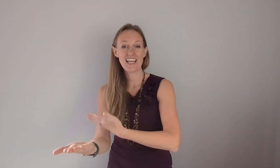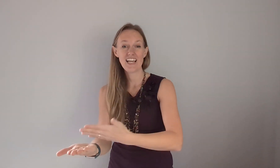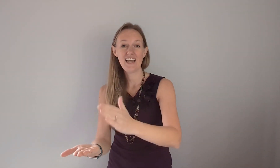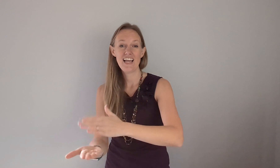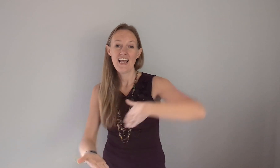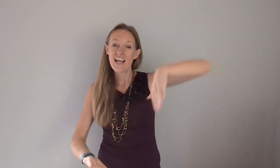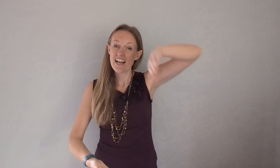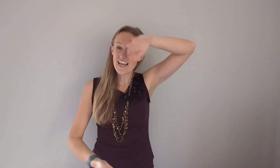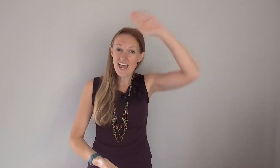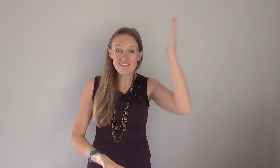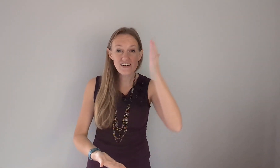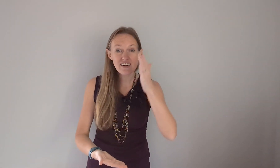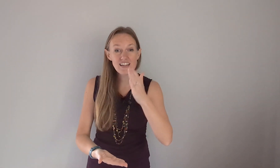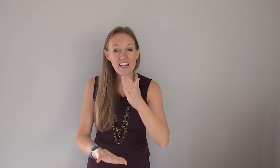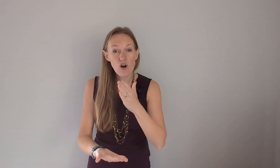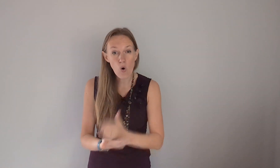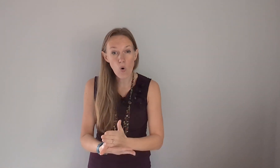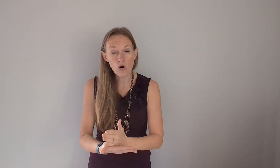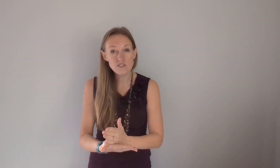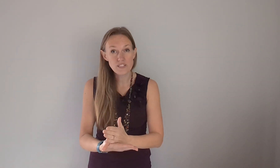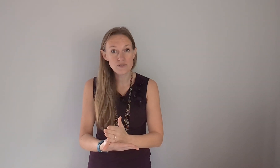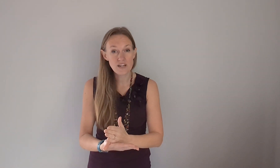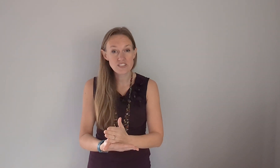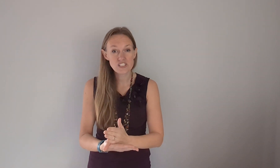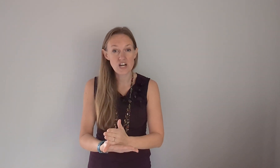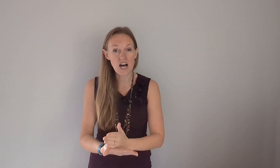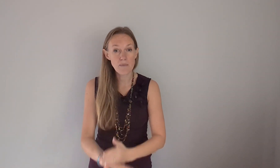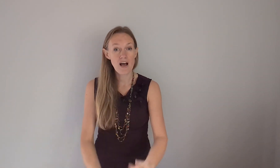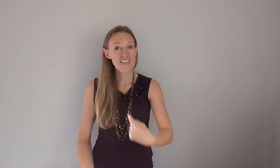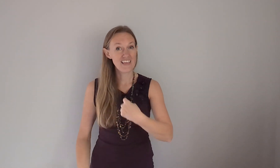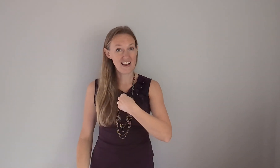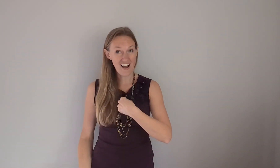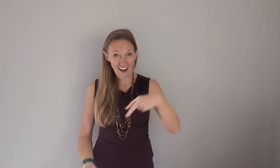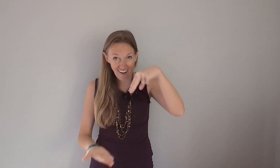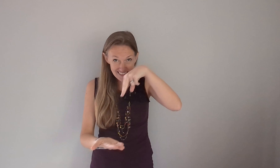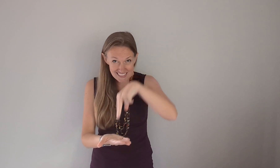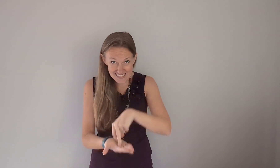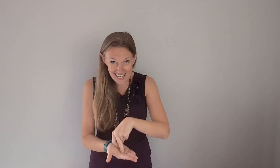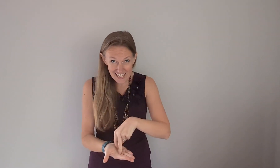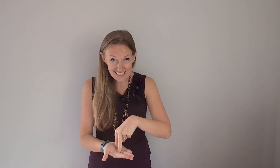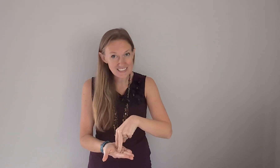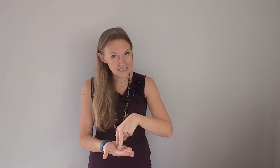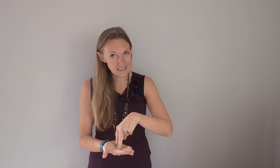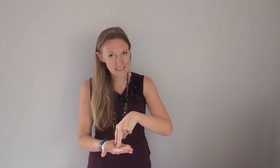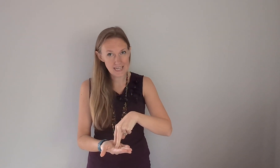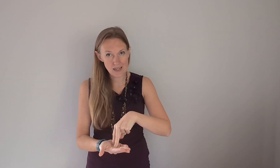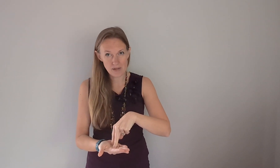sing never get old. We do never stop. Then I'll stand. It says stay, but